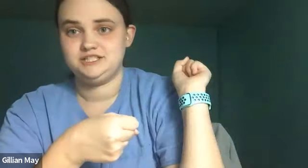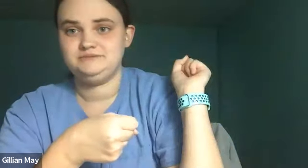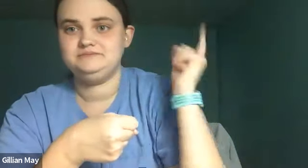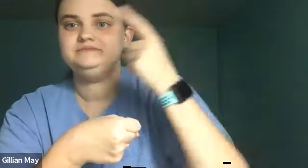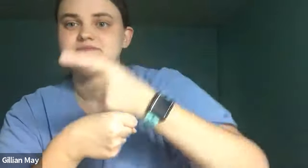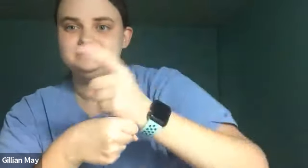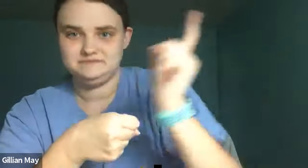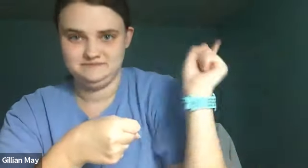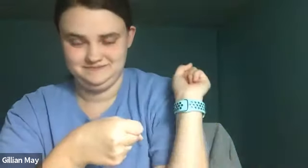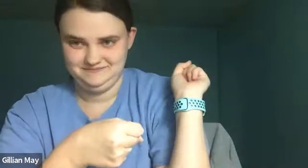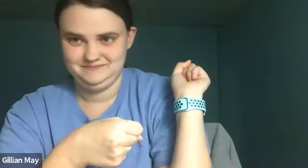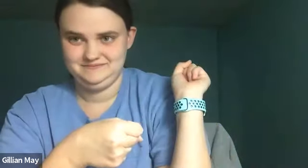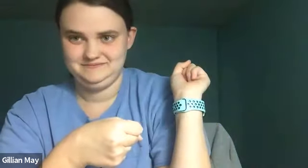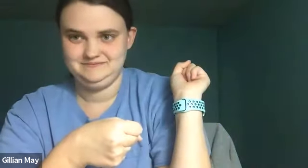year.